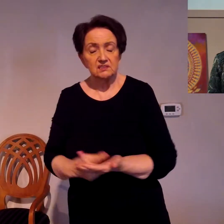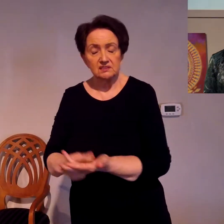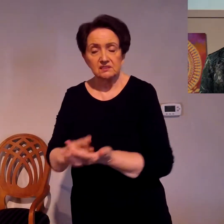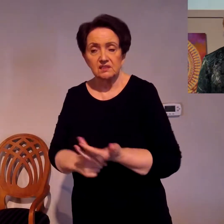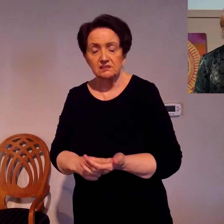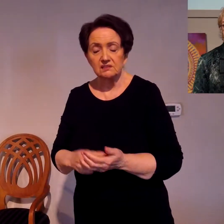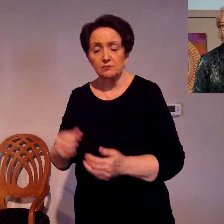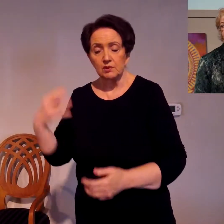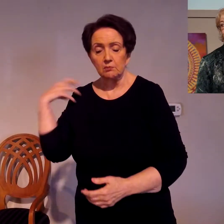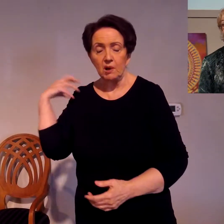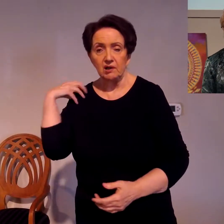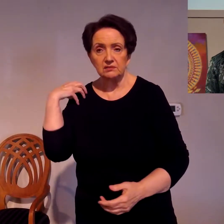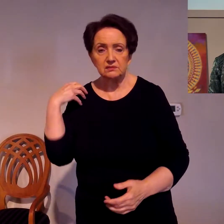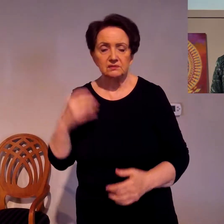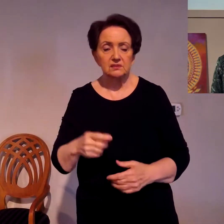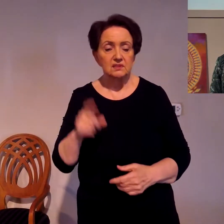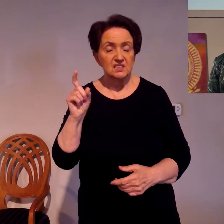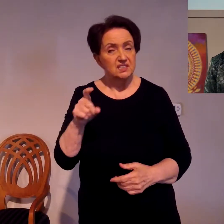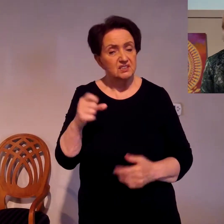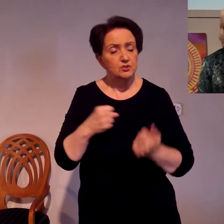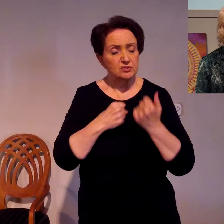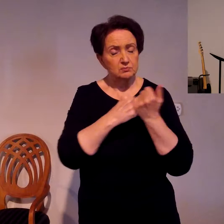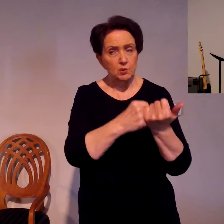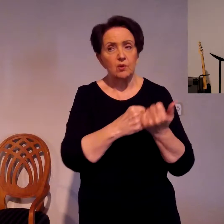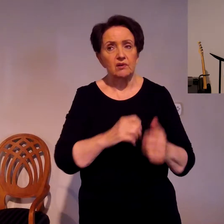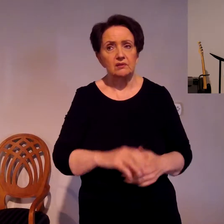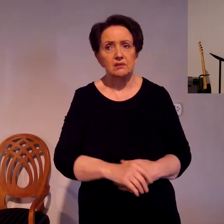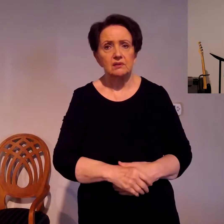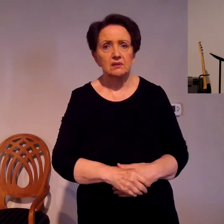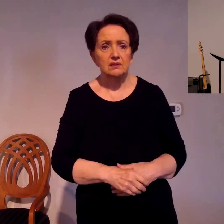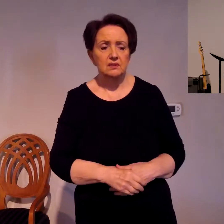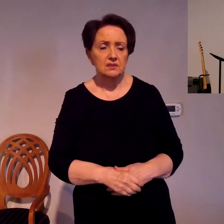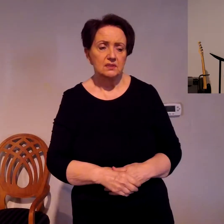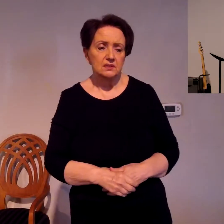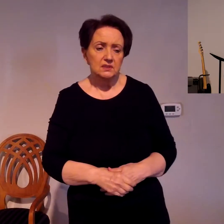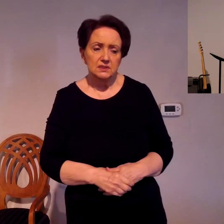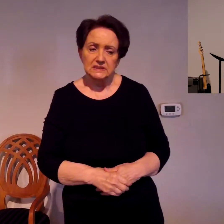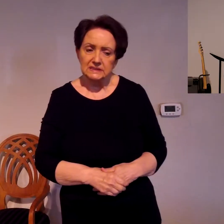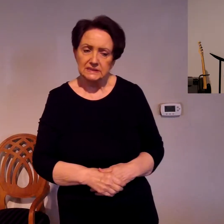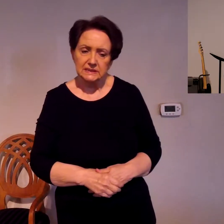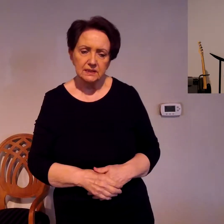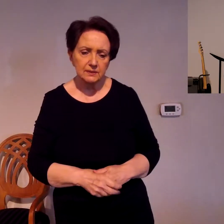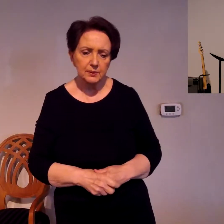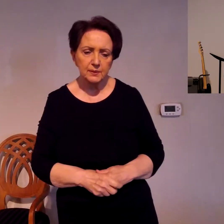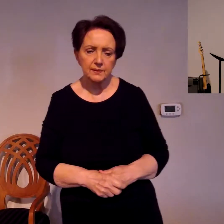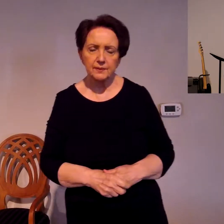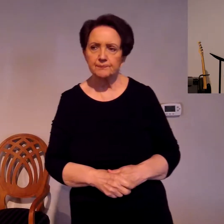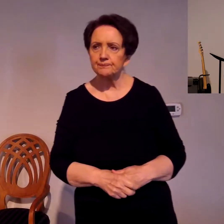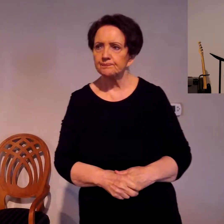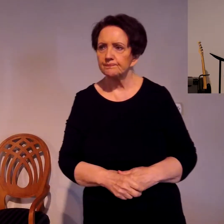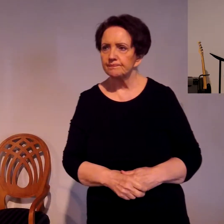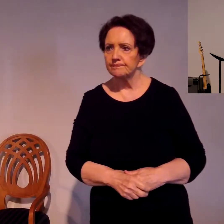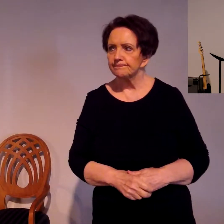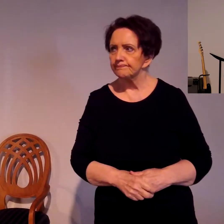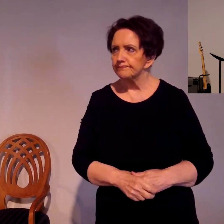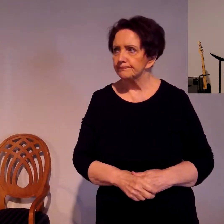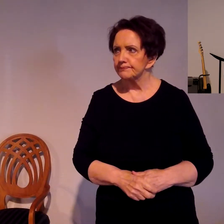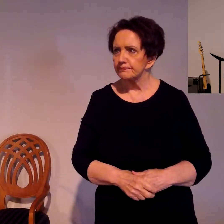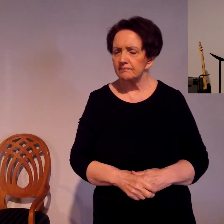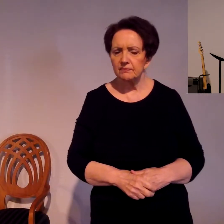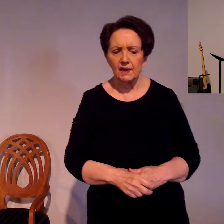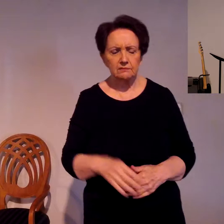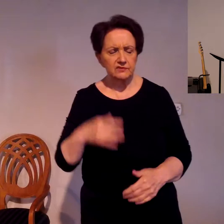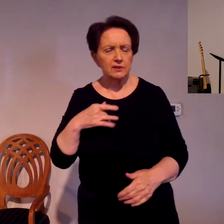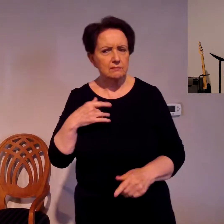that person, and I need your support in that, and do you see what I'm saying? I'm in a pretty